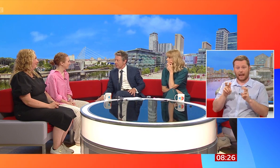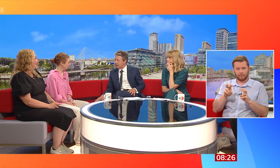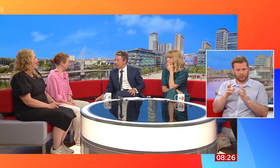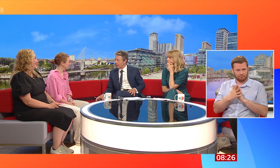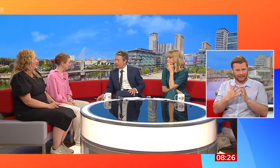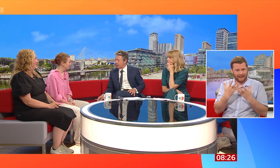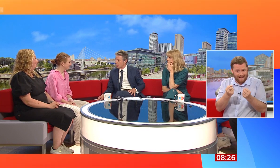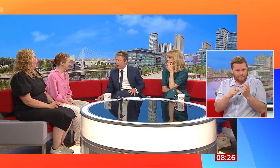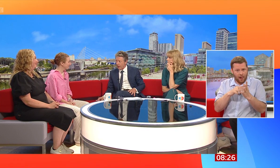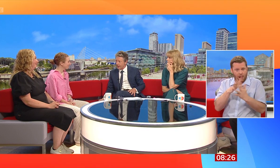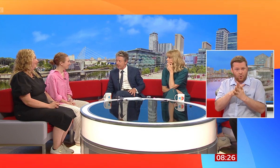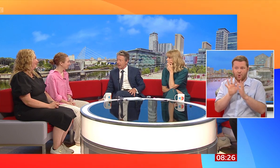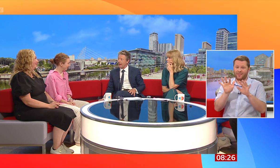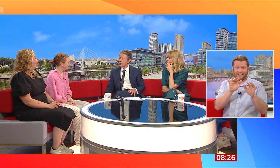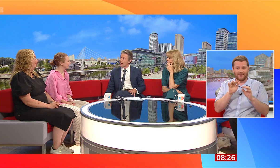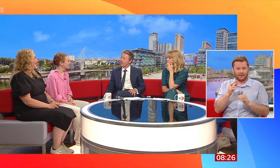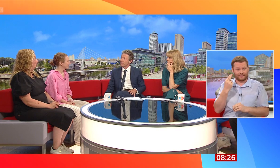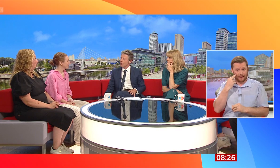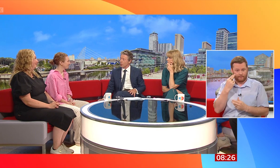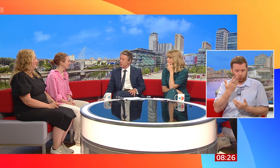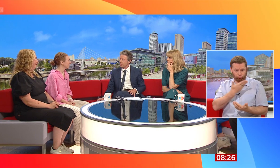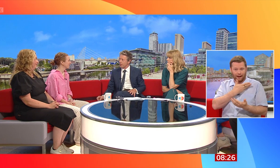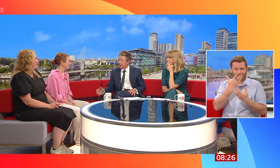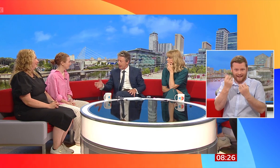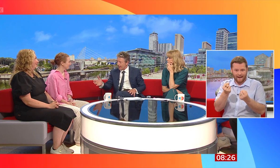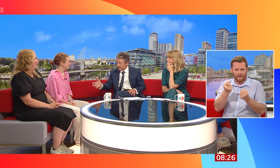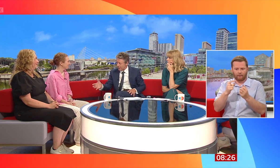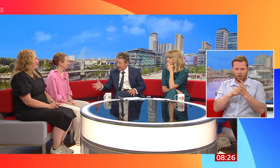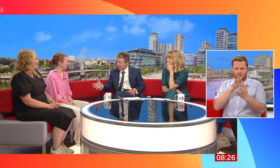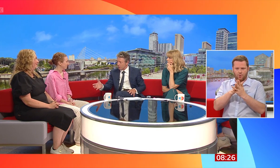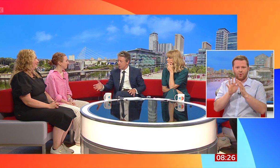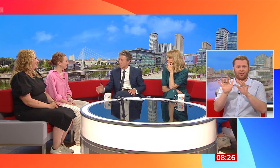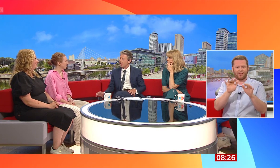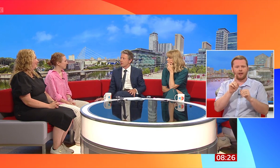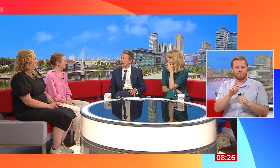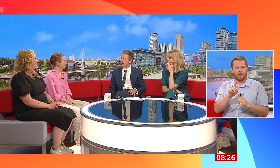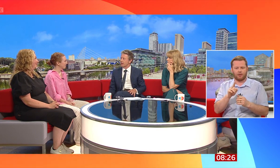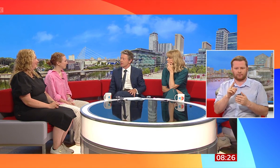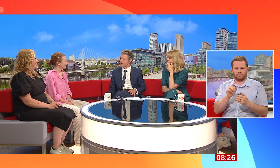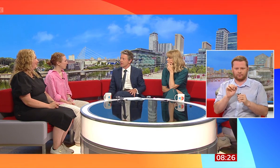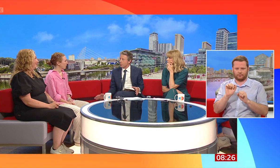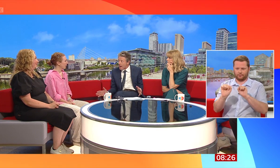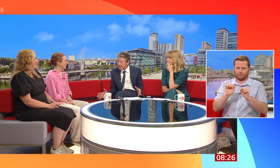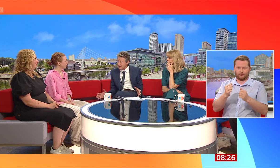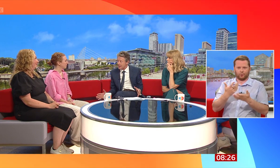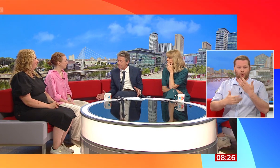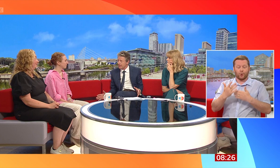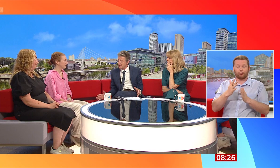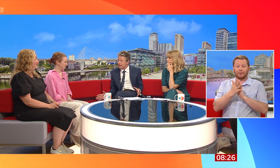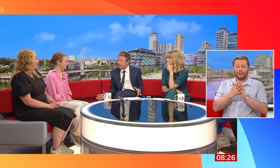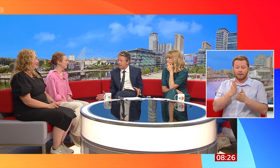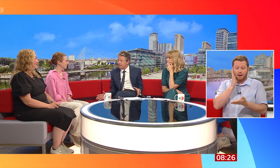laws, that you have rights and you have laws, but as I think your story illustrates, in